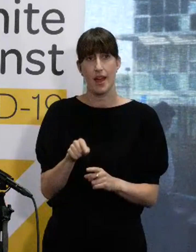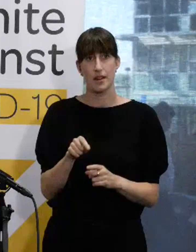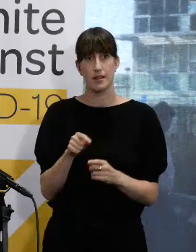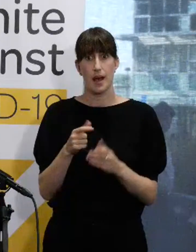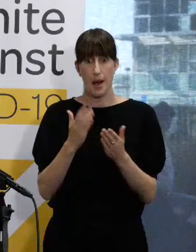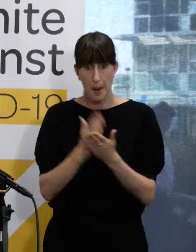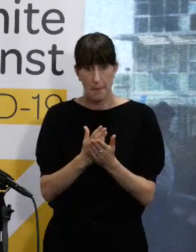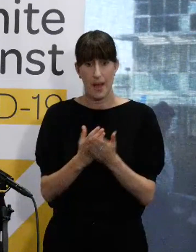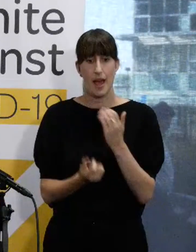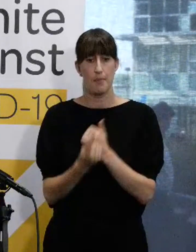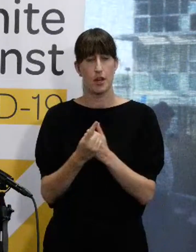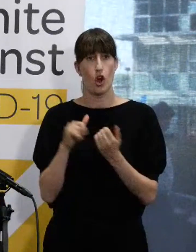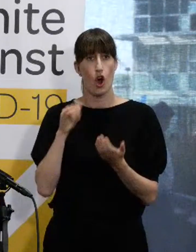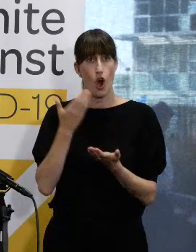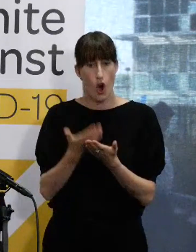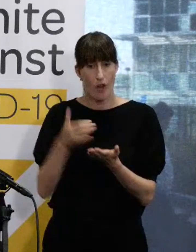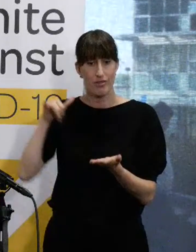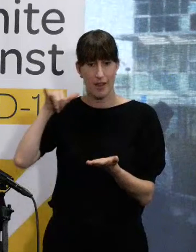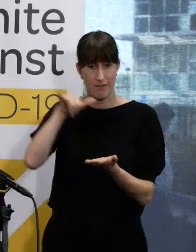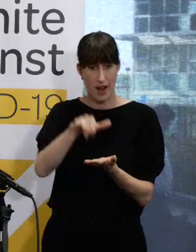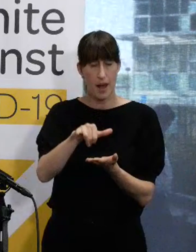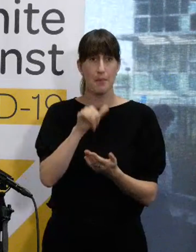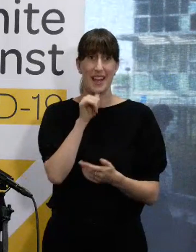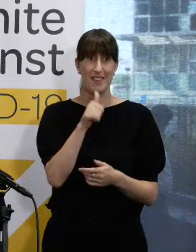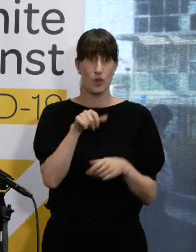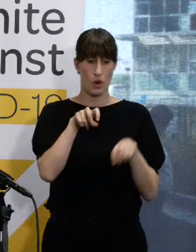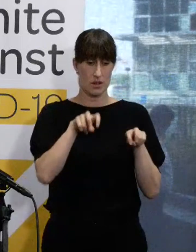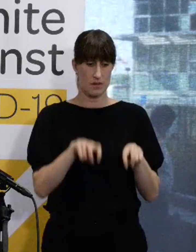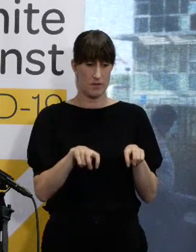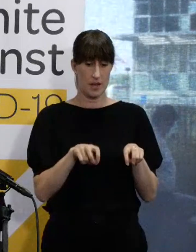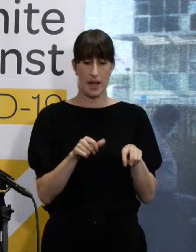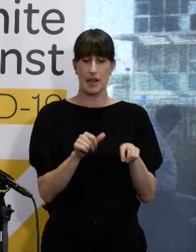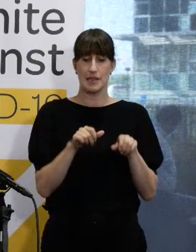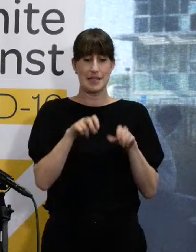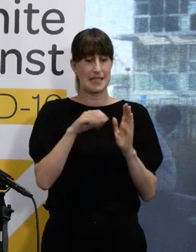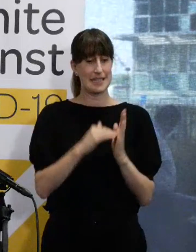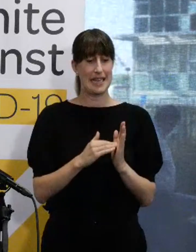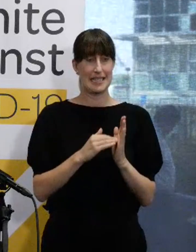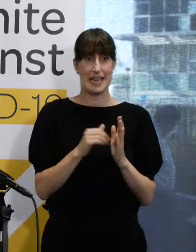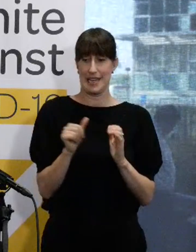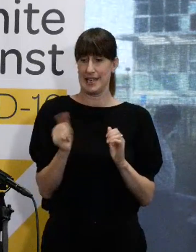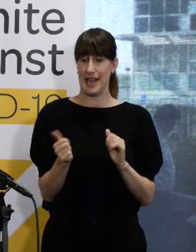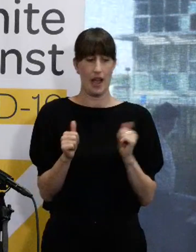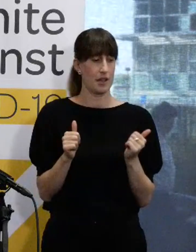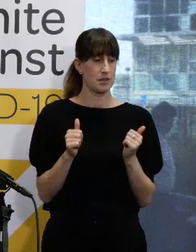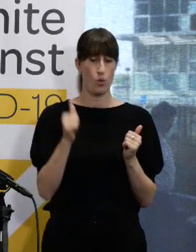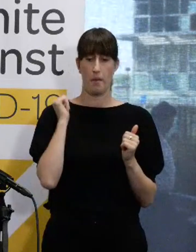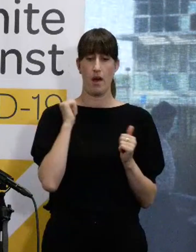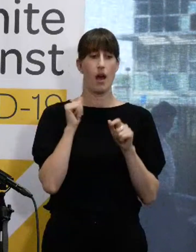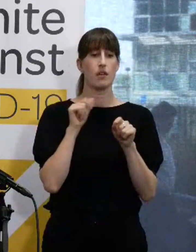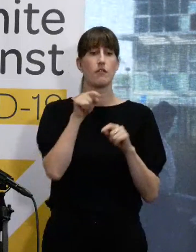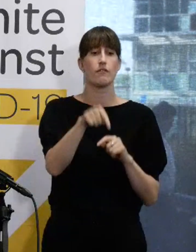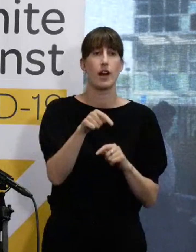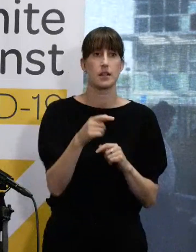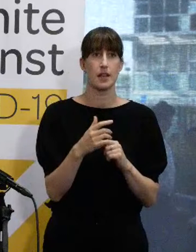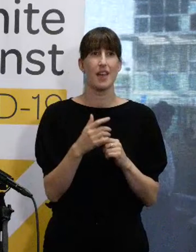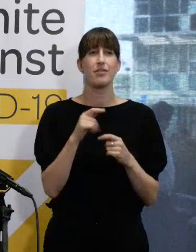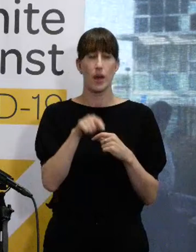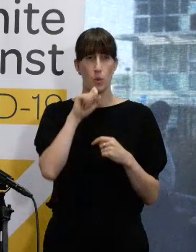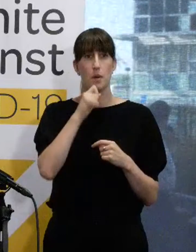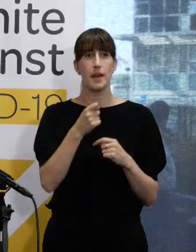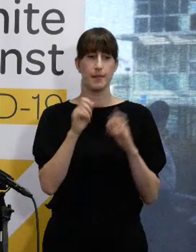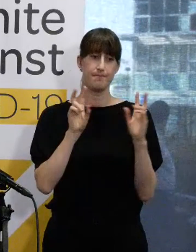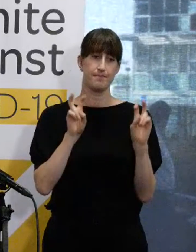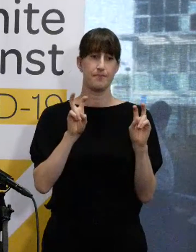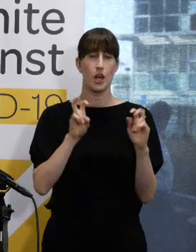obviously anyone who's on a flight and sat next to or near any of those cases becomes a close contact. And one of the additional things